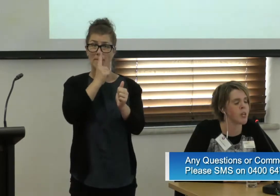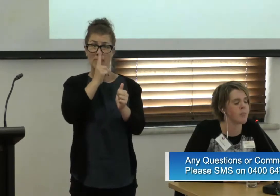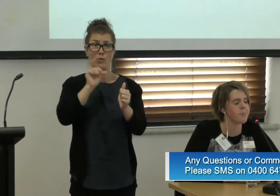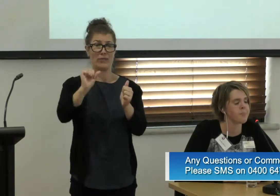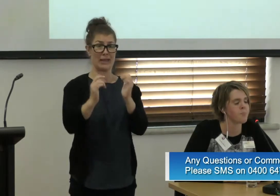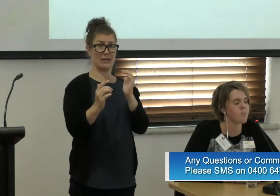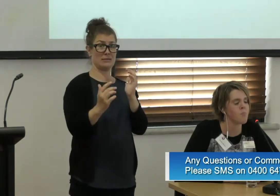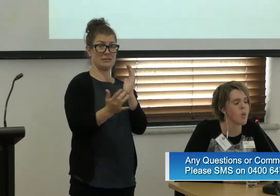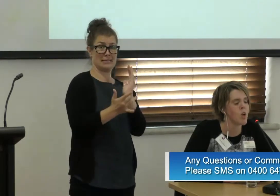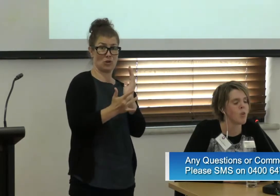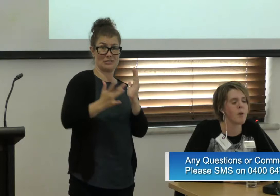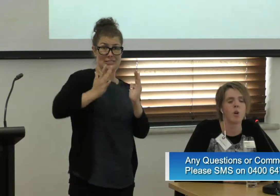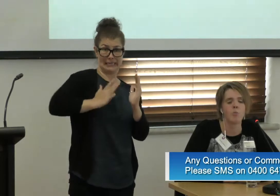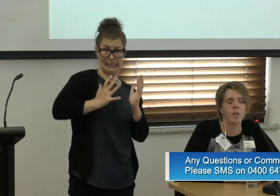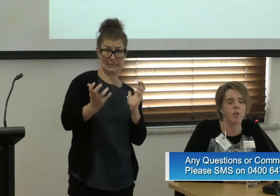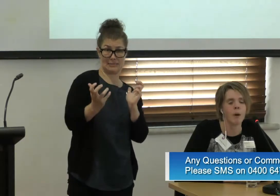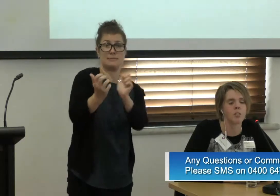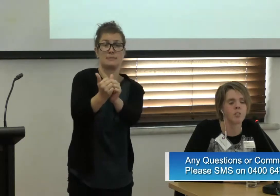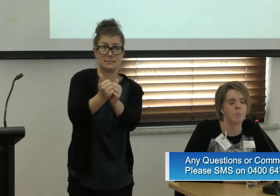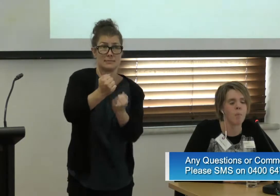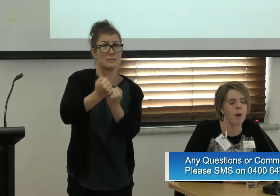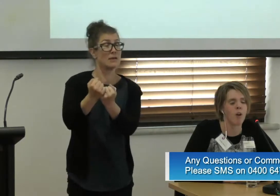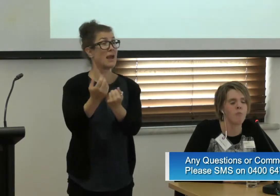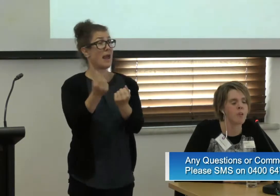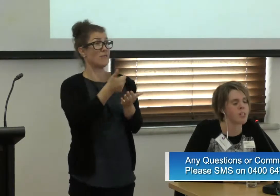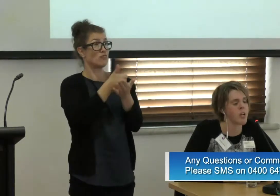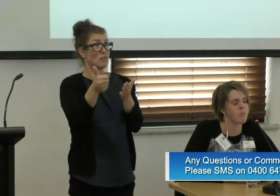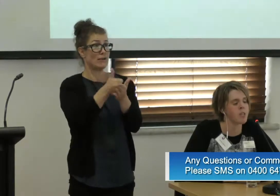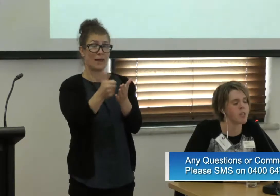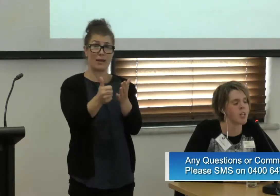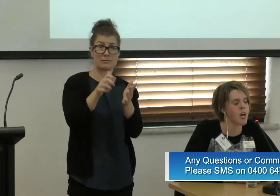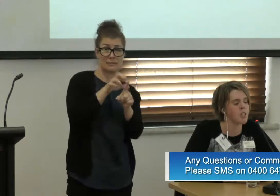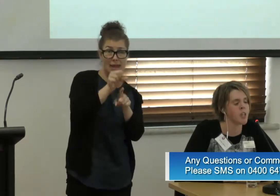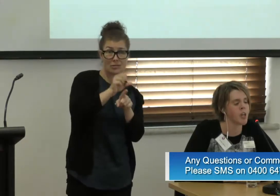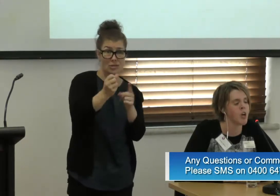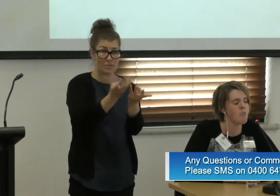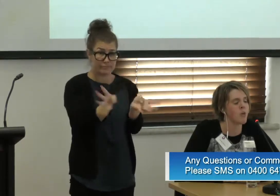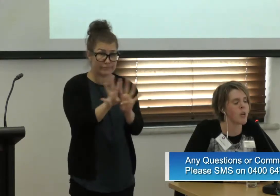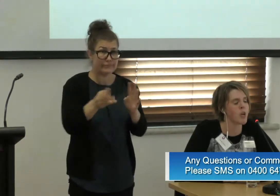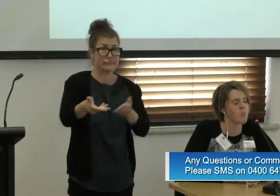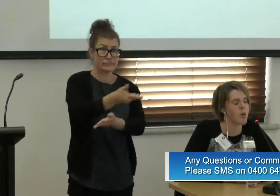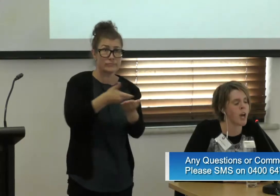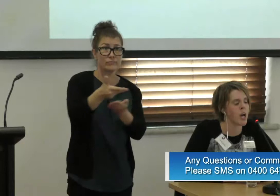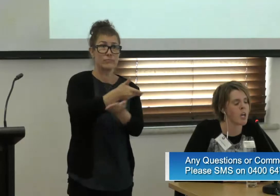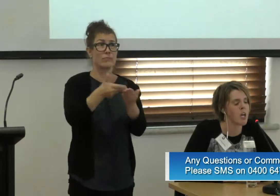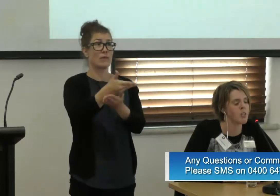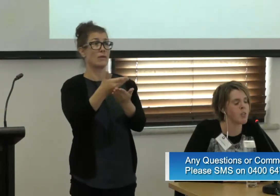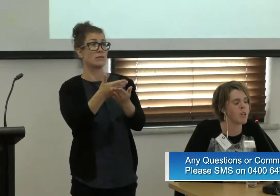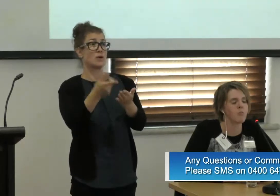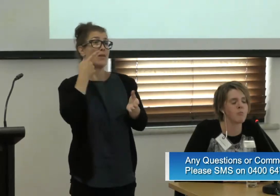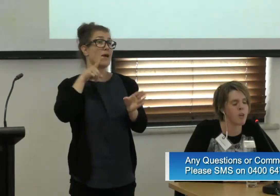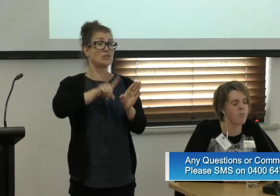disability. We meet on a regular basis to map out our advocacy efforts, and last year forwarded a communique